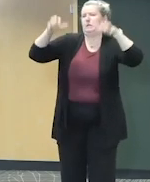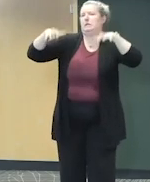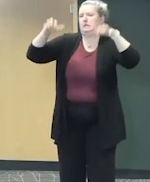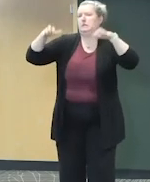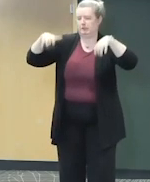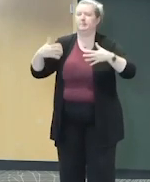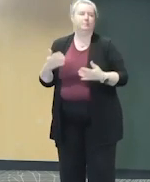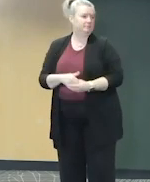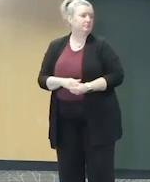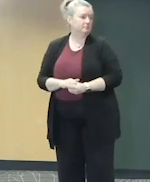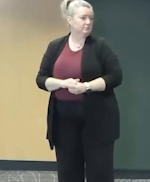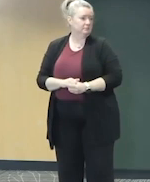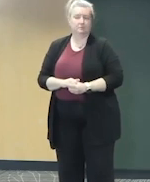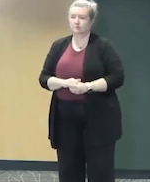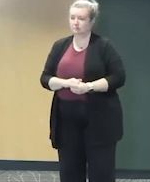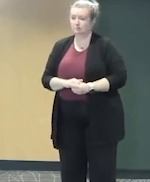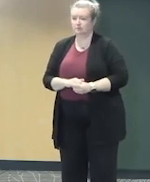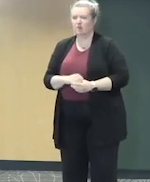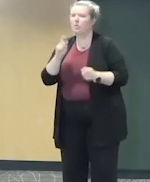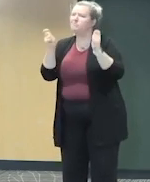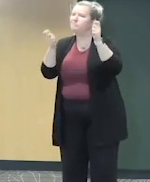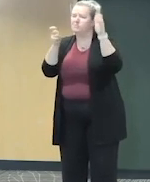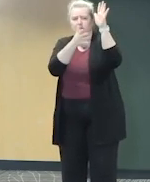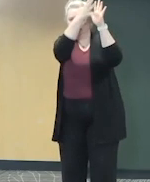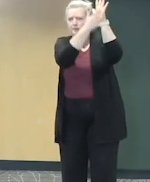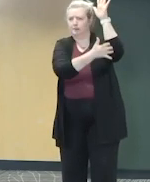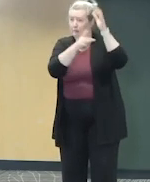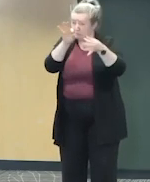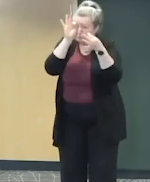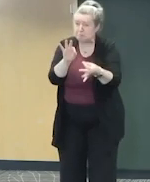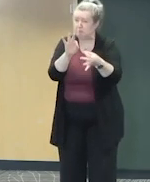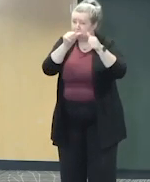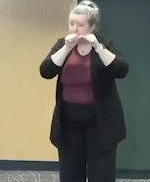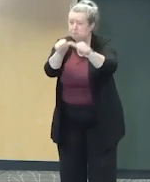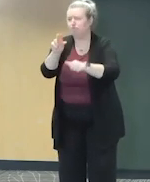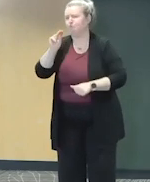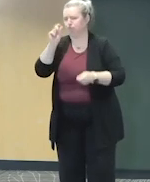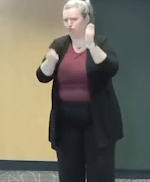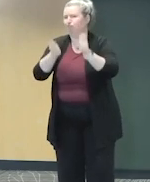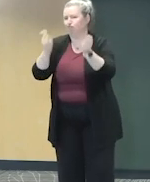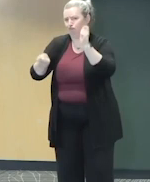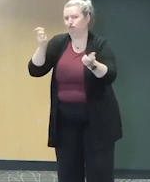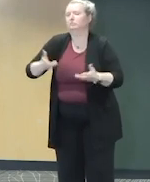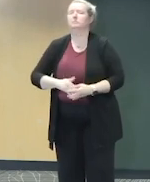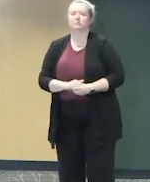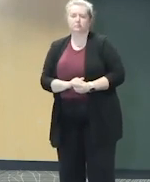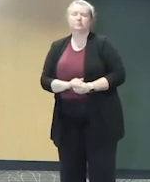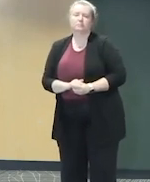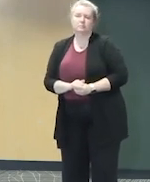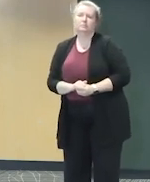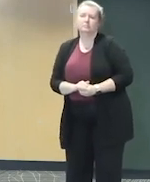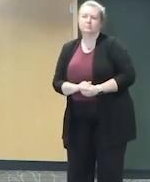to some extent, but that's sort of the nature and path of the storm as we see it today. As Chris will